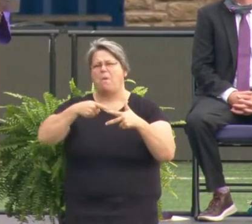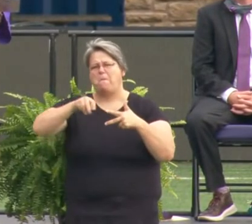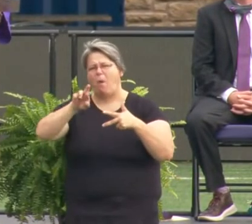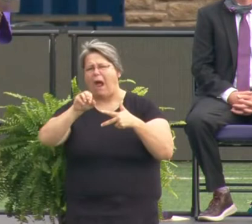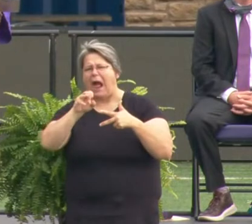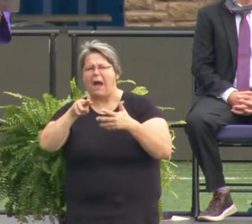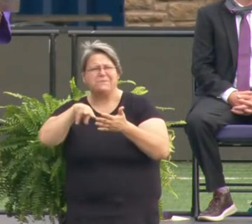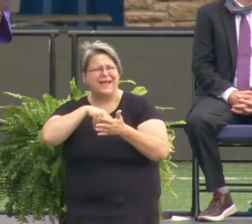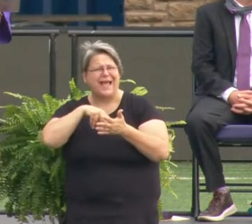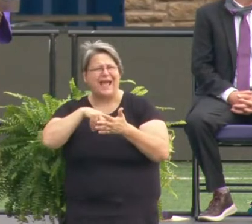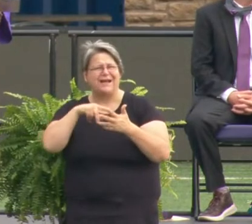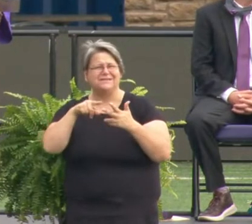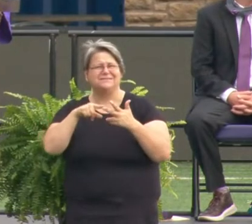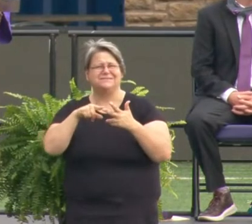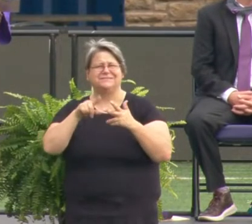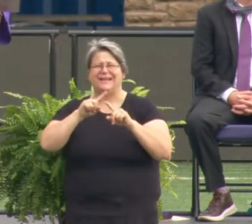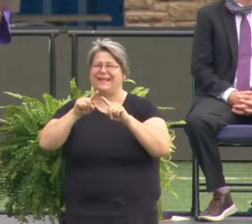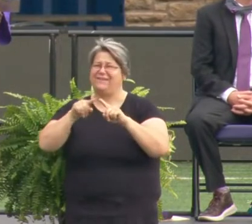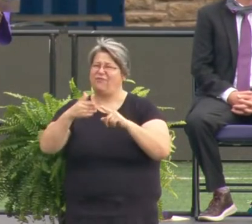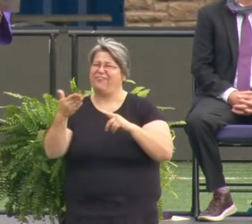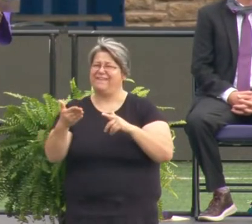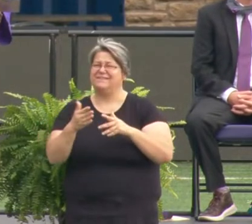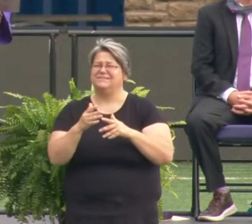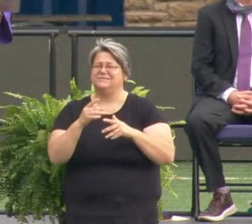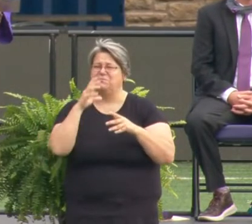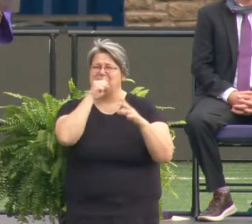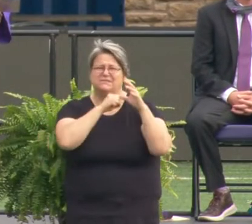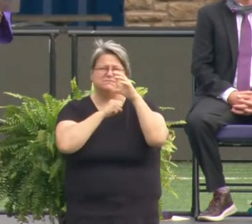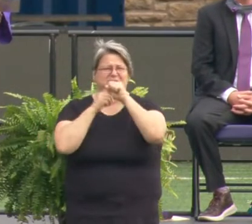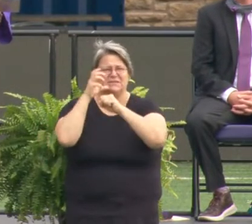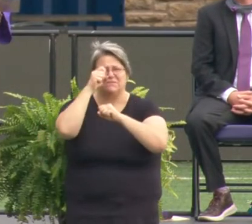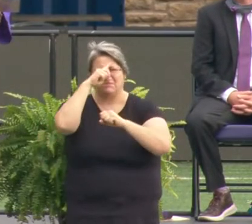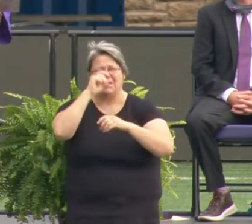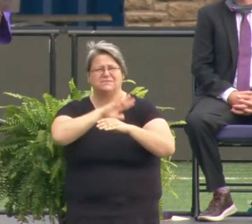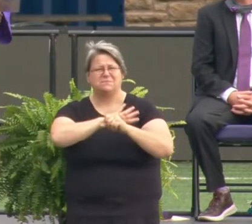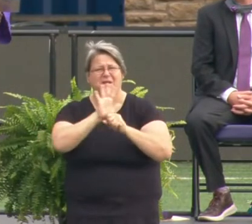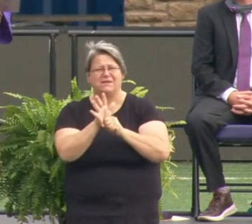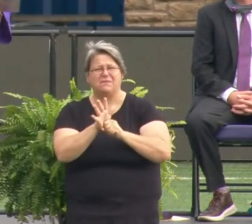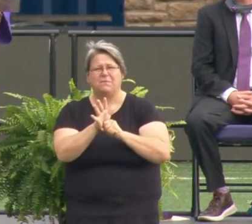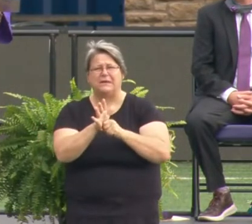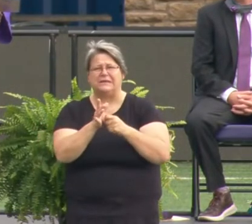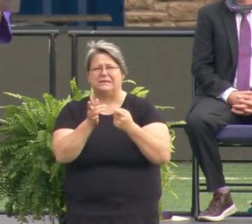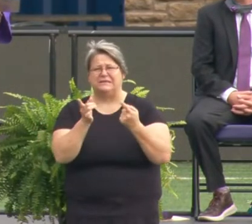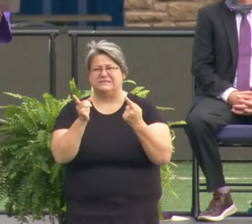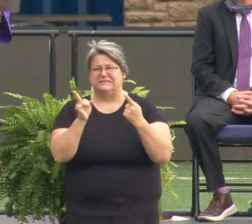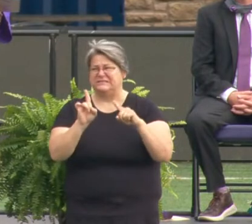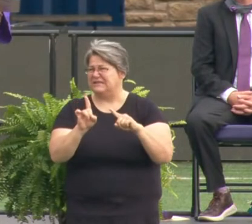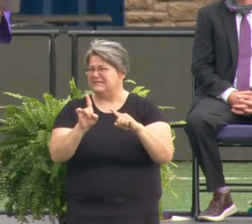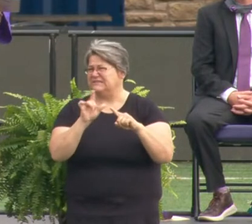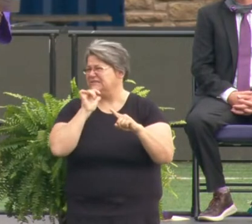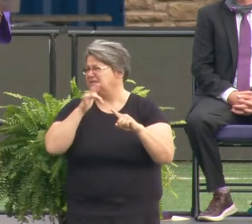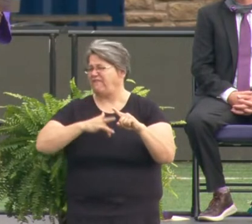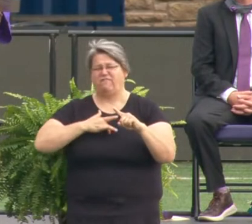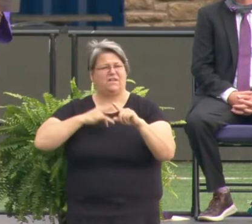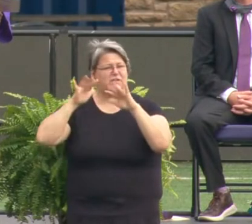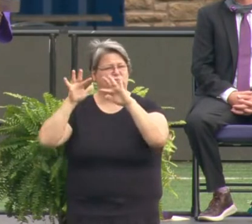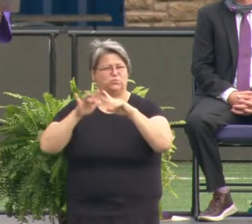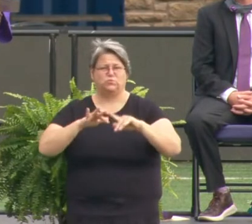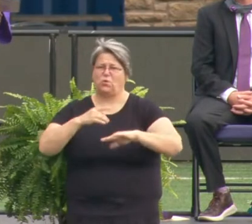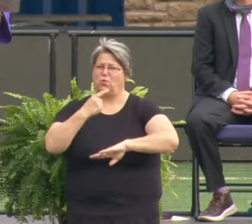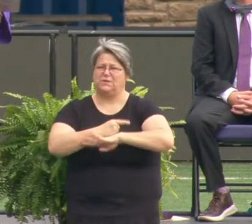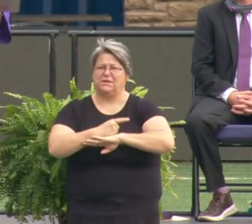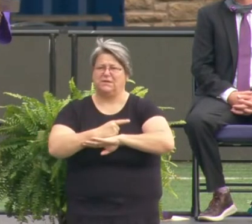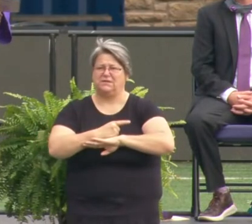prom, and college visits. And suddenly, it didn't feel much like a snow day anymore.